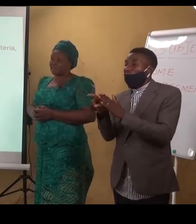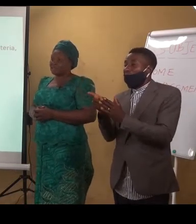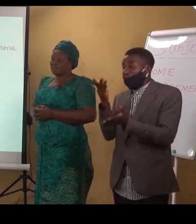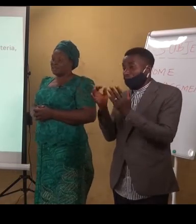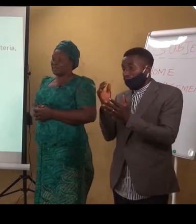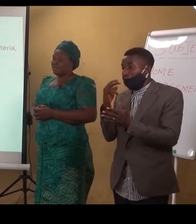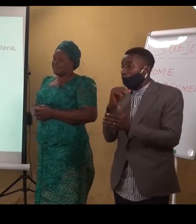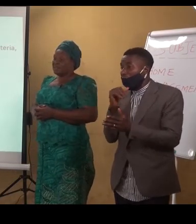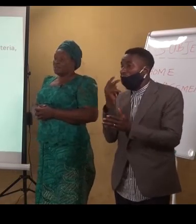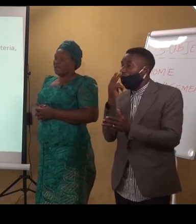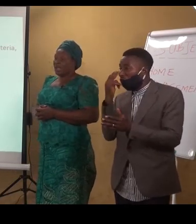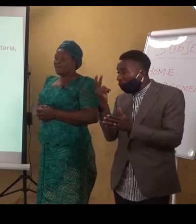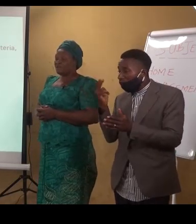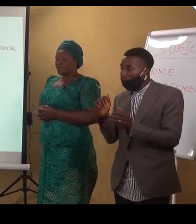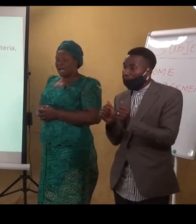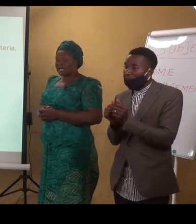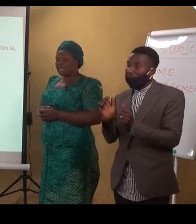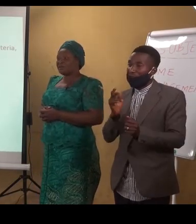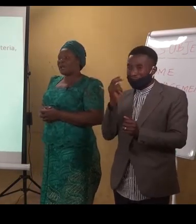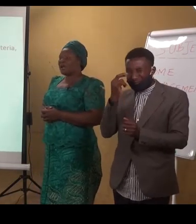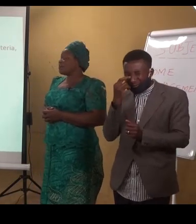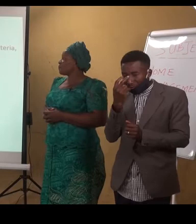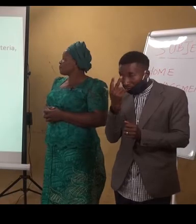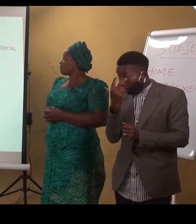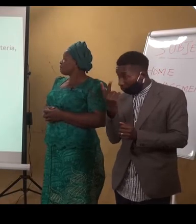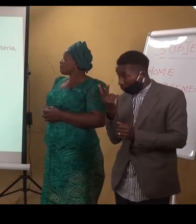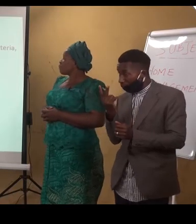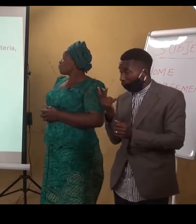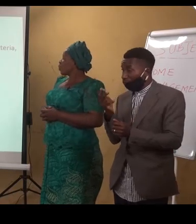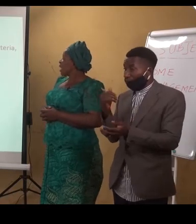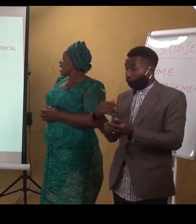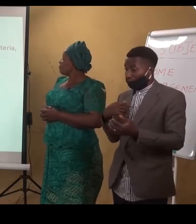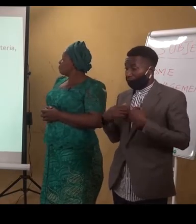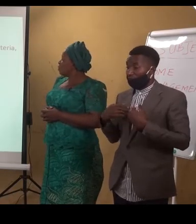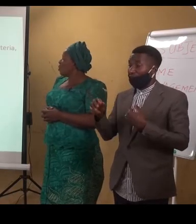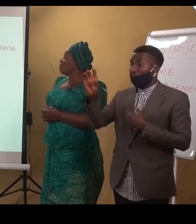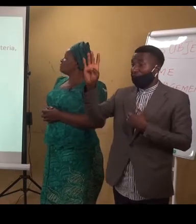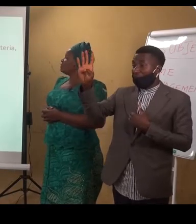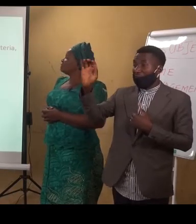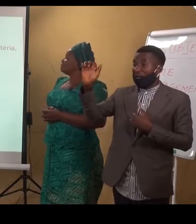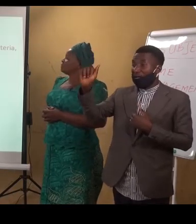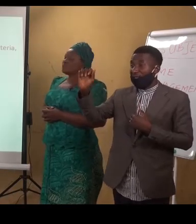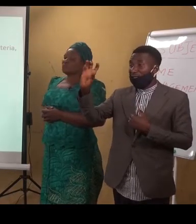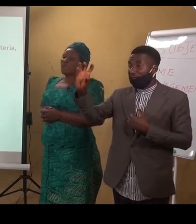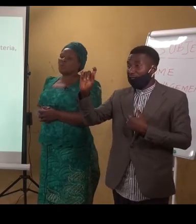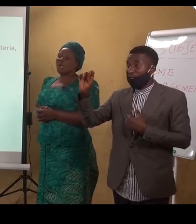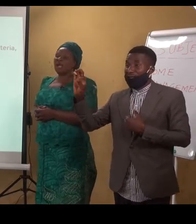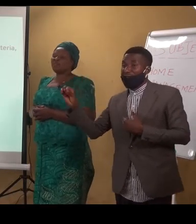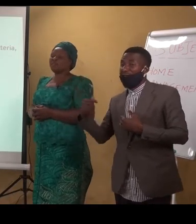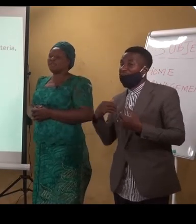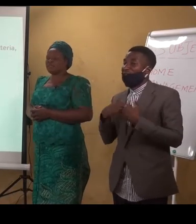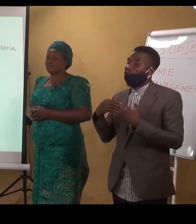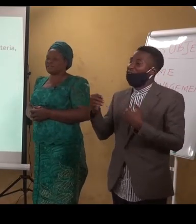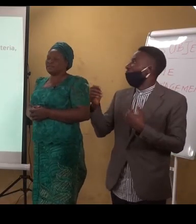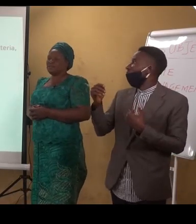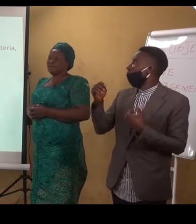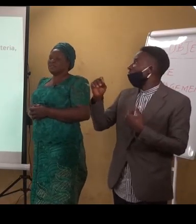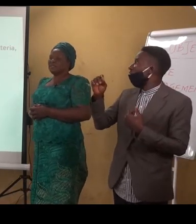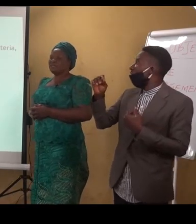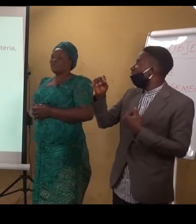eye. We have bacteria, we have mold, and we have